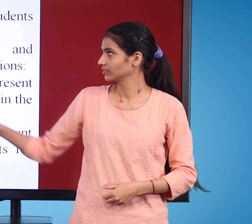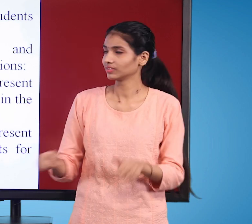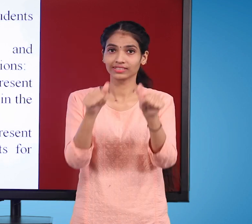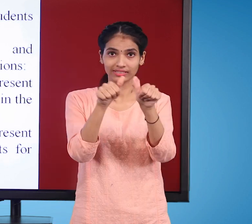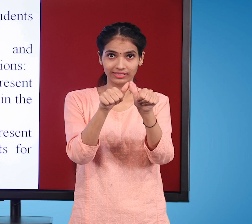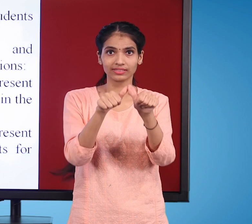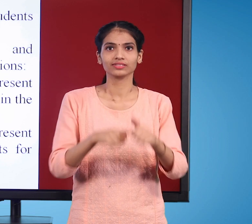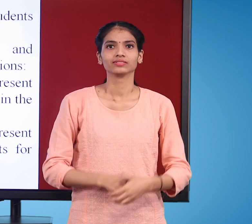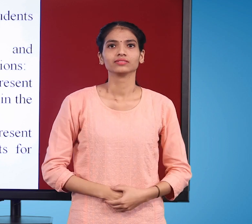A.